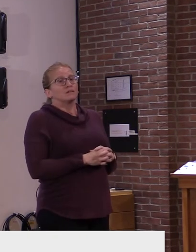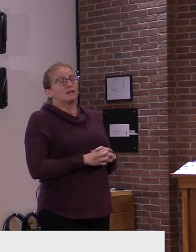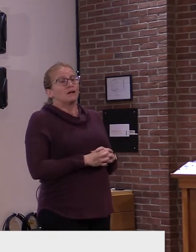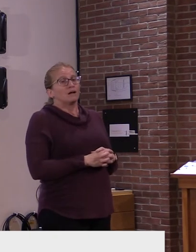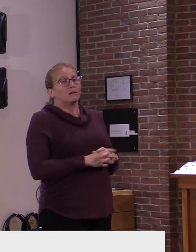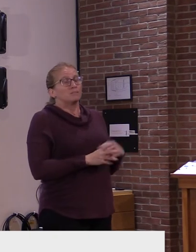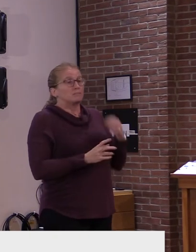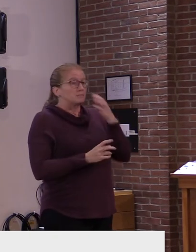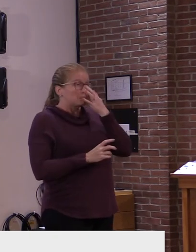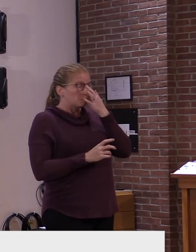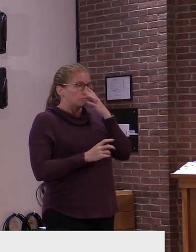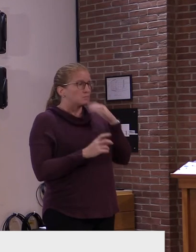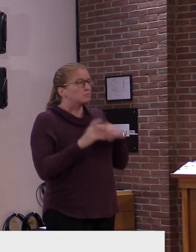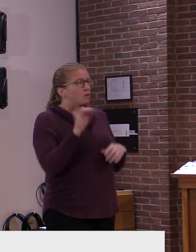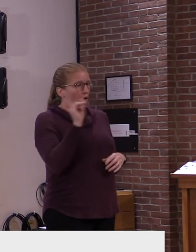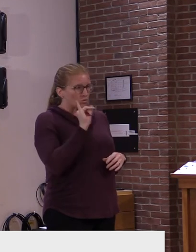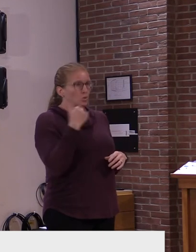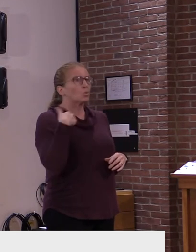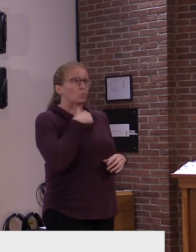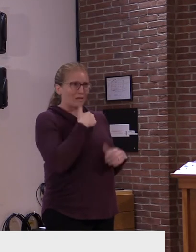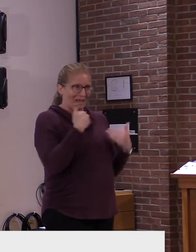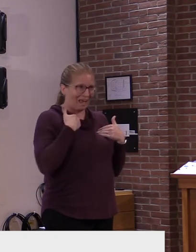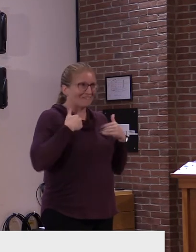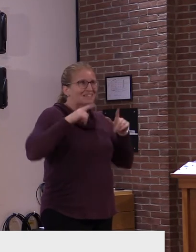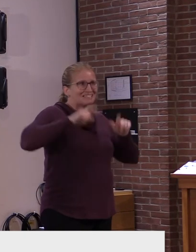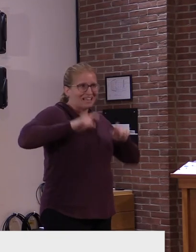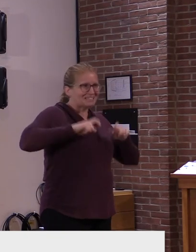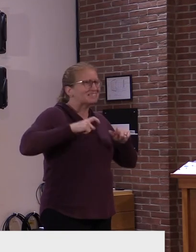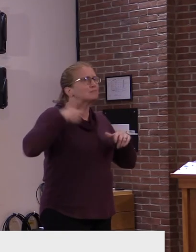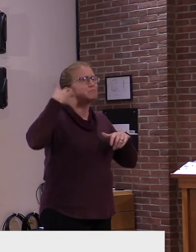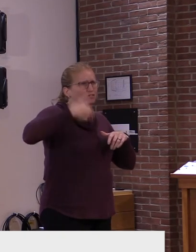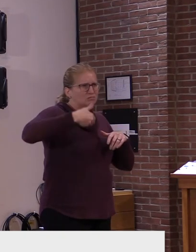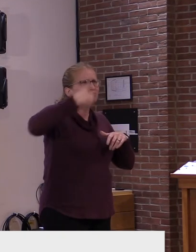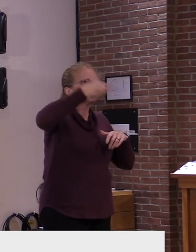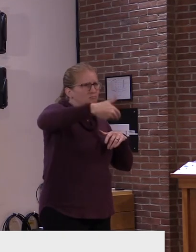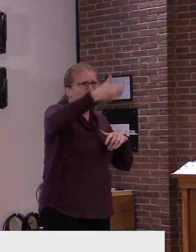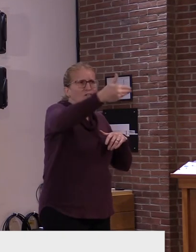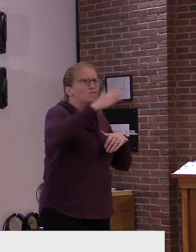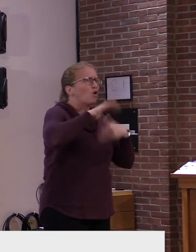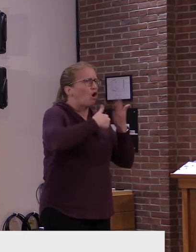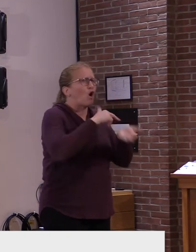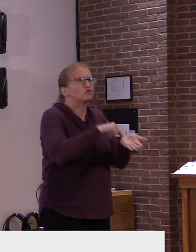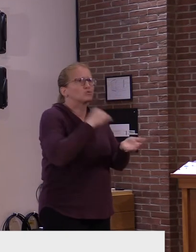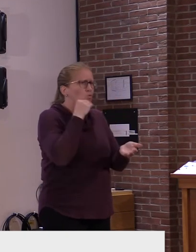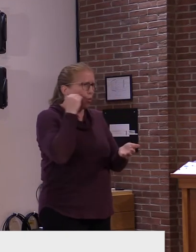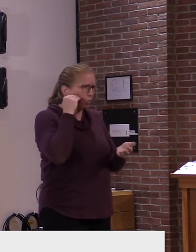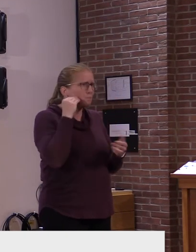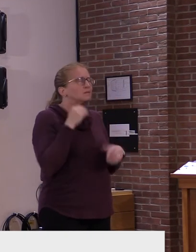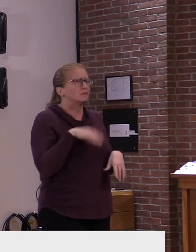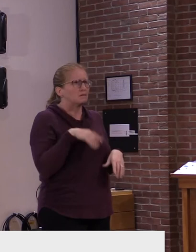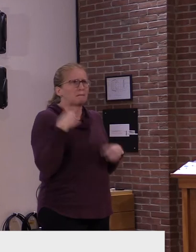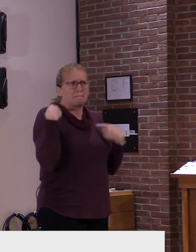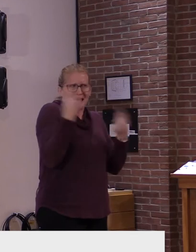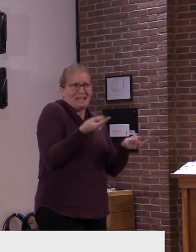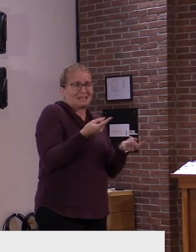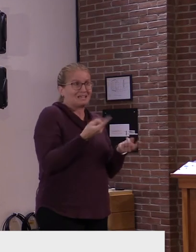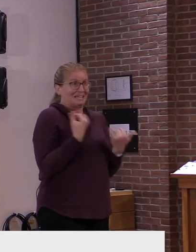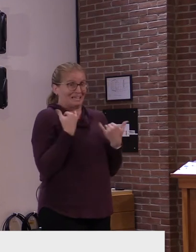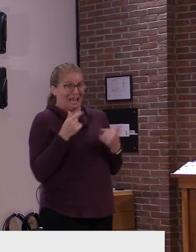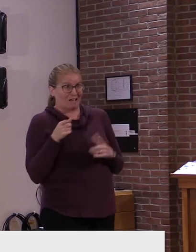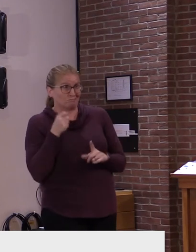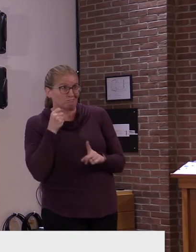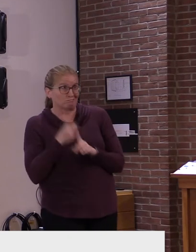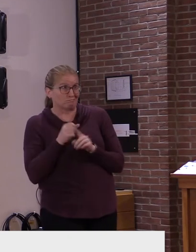testing on various skilled nursing facilities this may prompt that we increase that